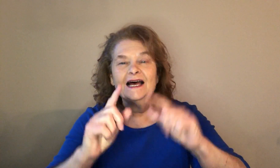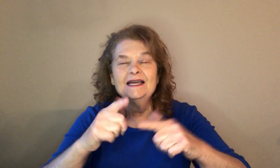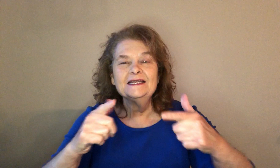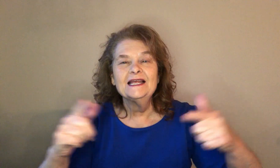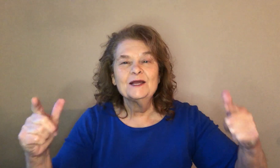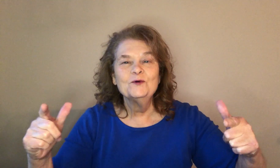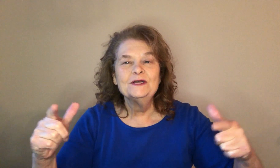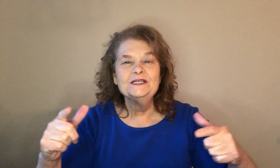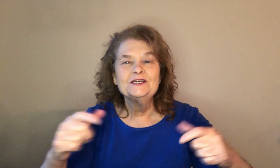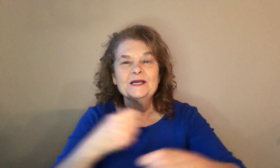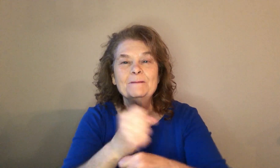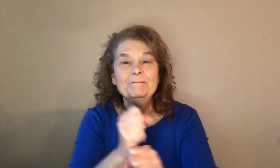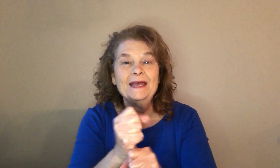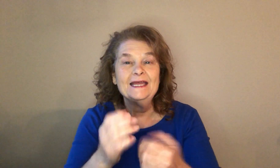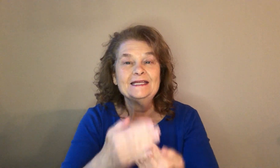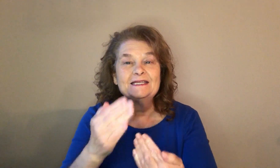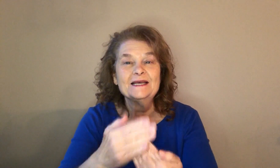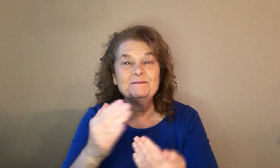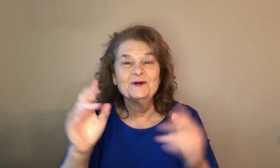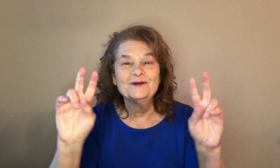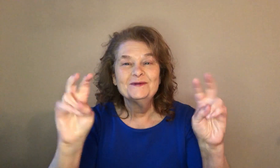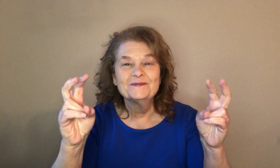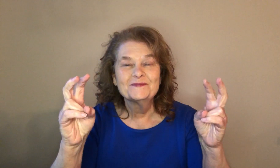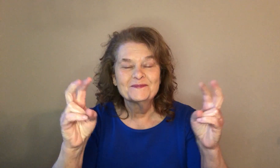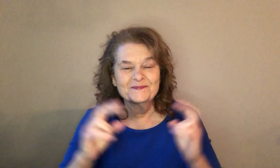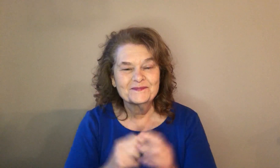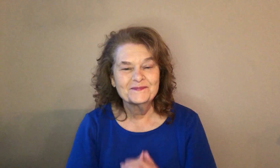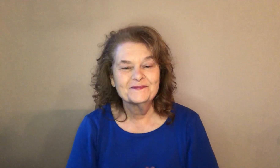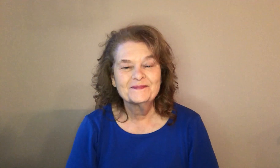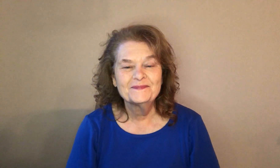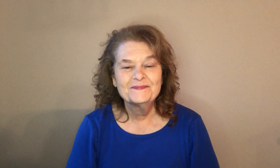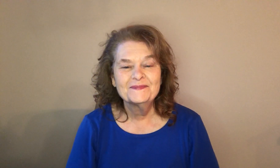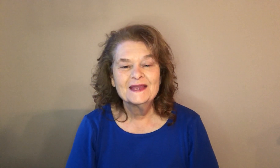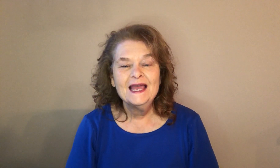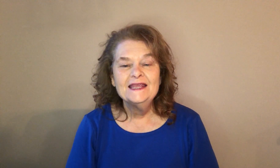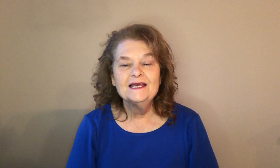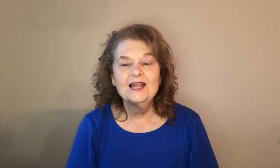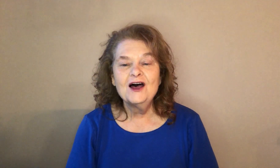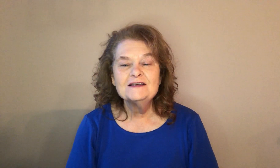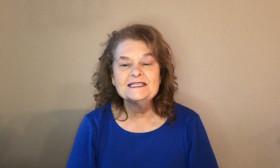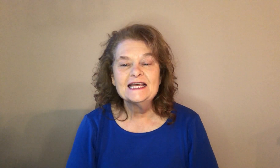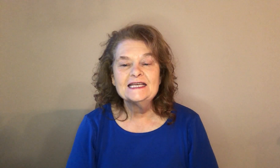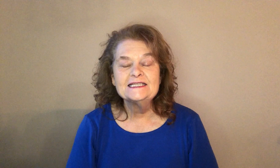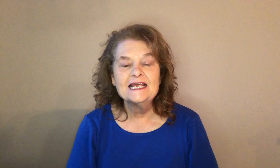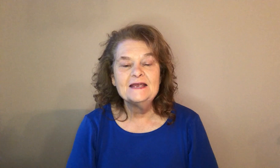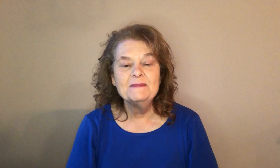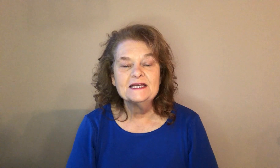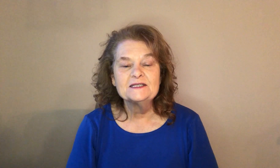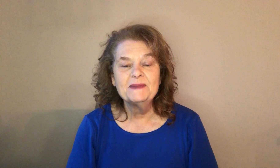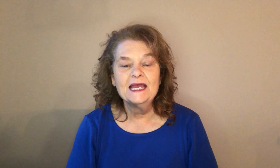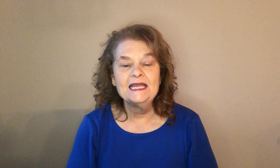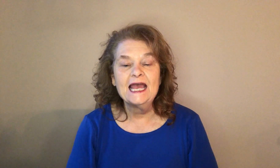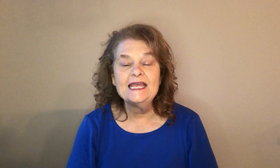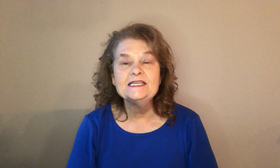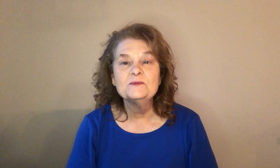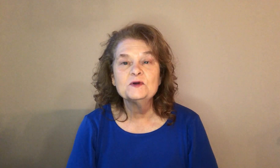Sign language made simple. The law says he must pay